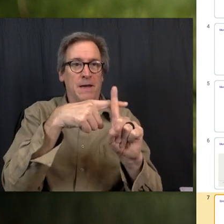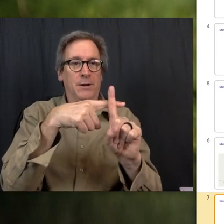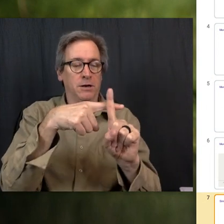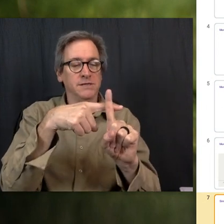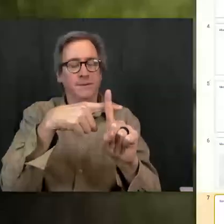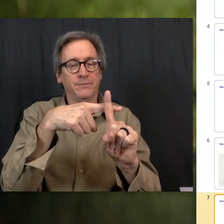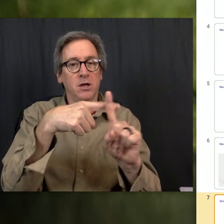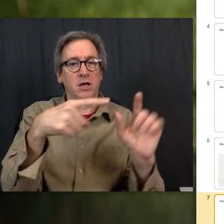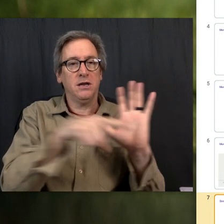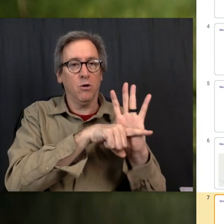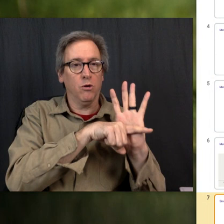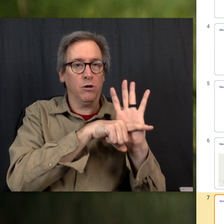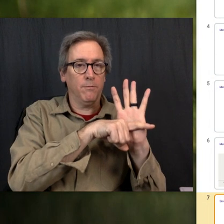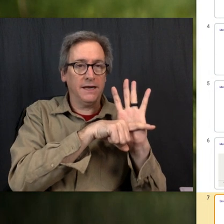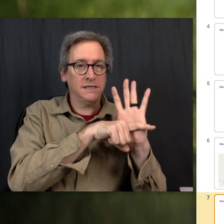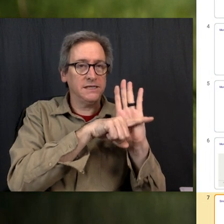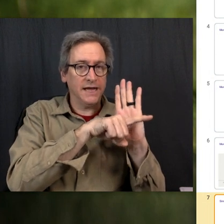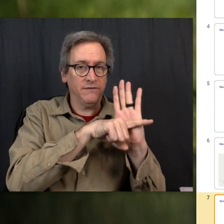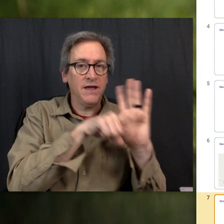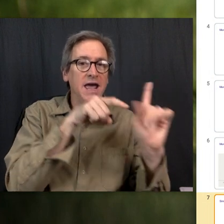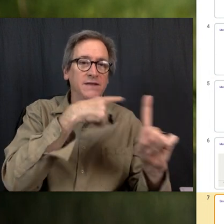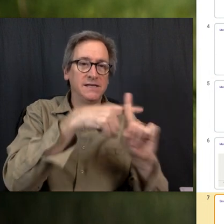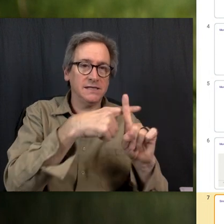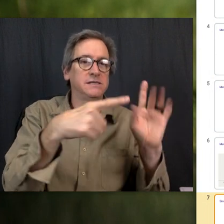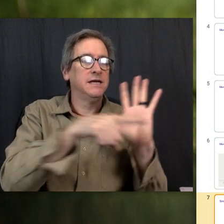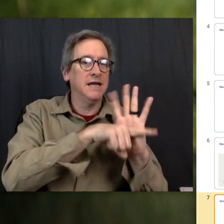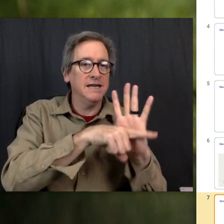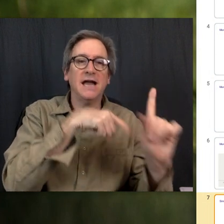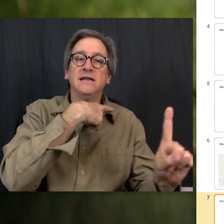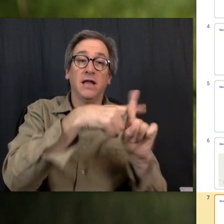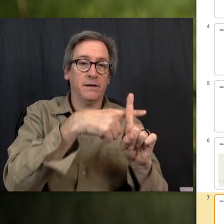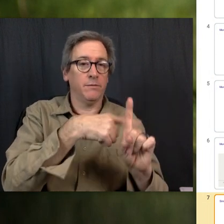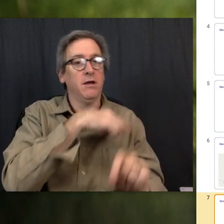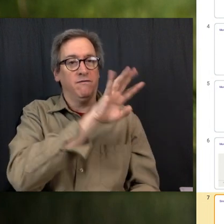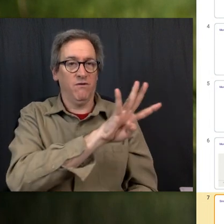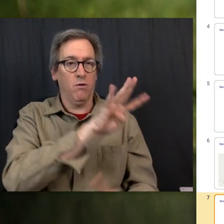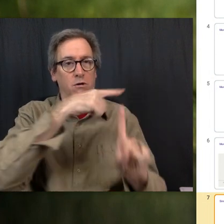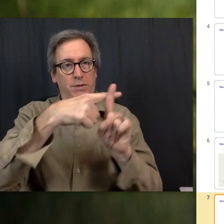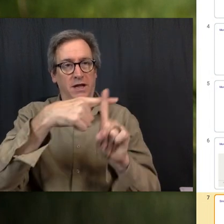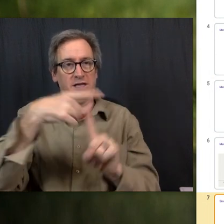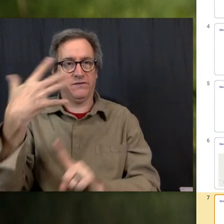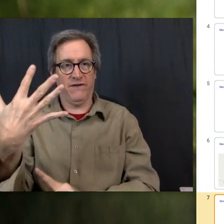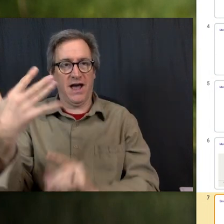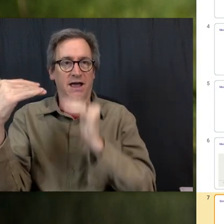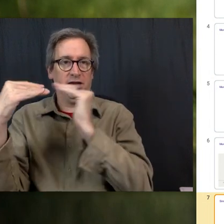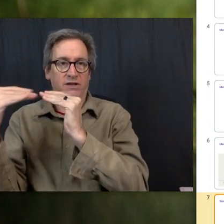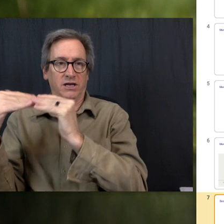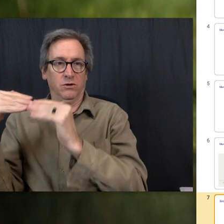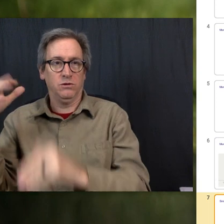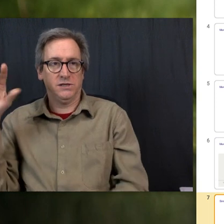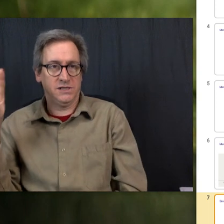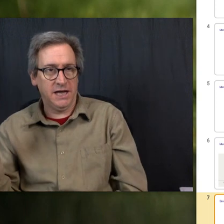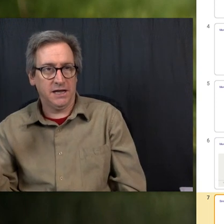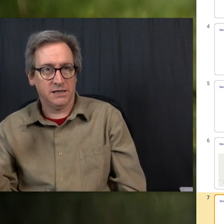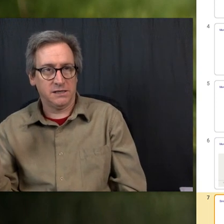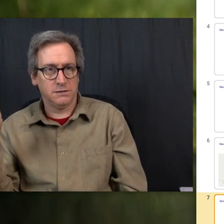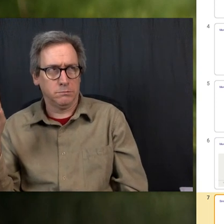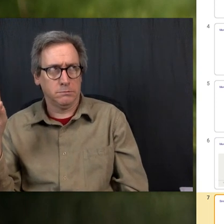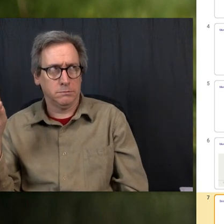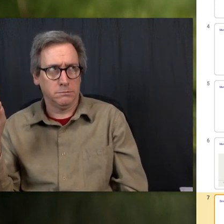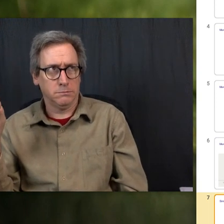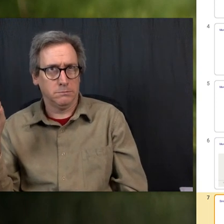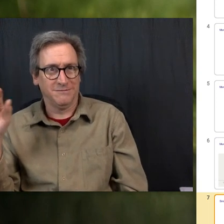the vampire comes up, or minus, negative. And this is not like 4 plus 5 equals